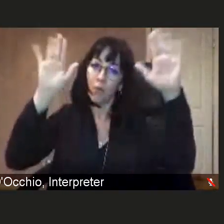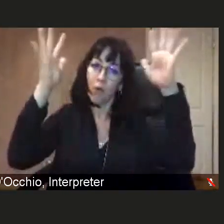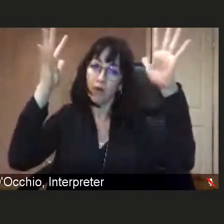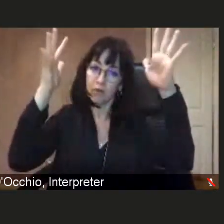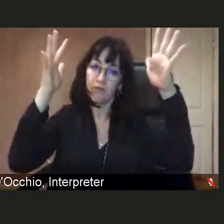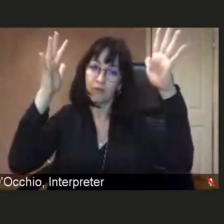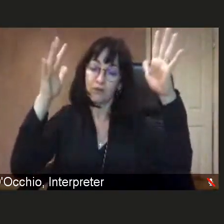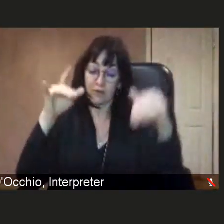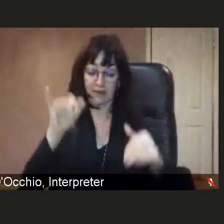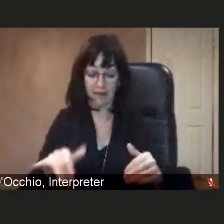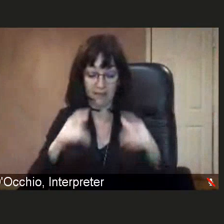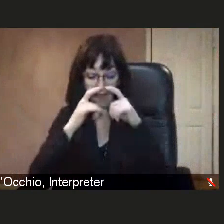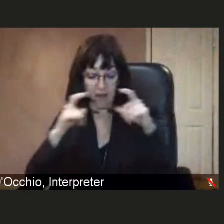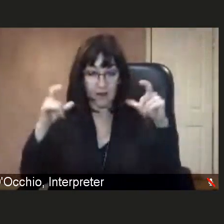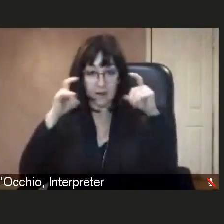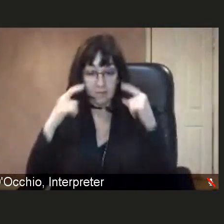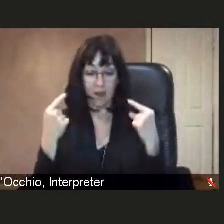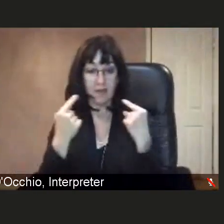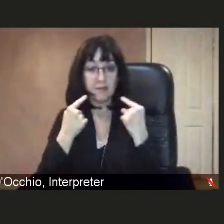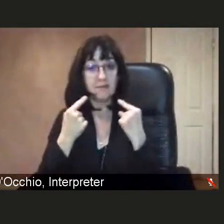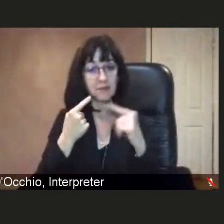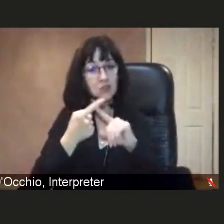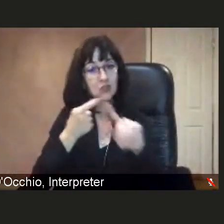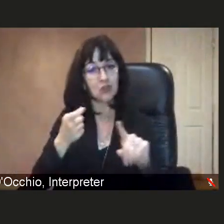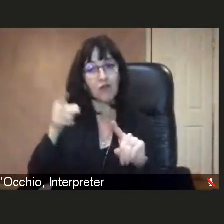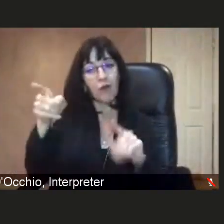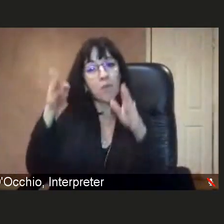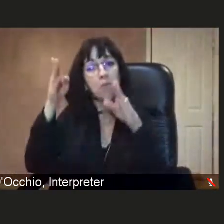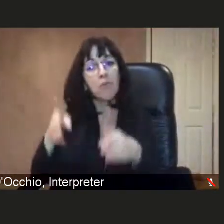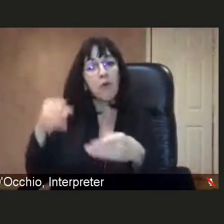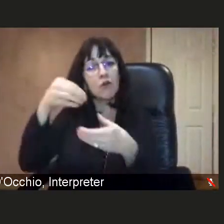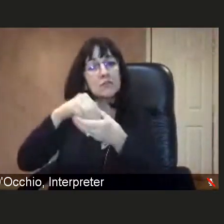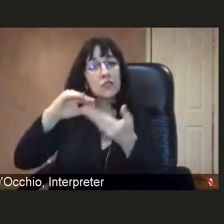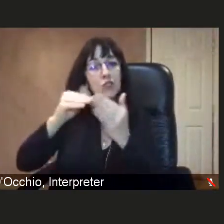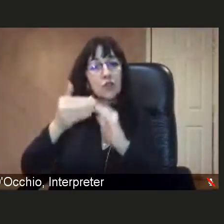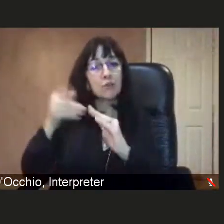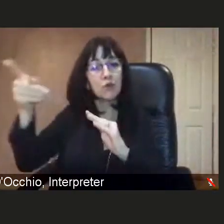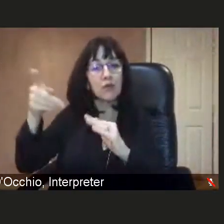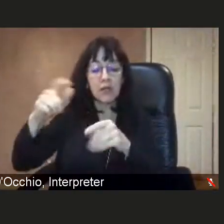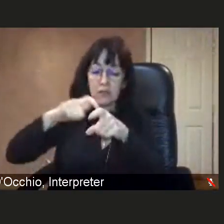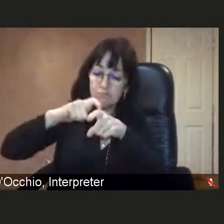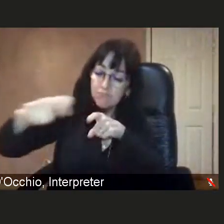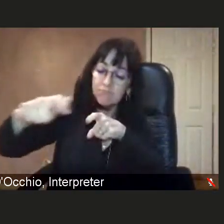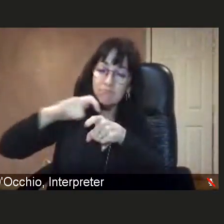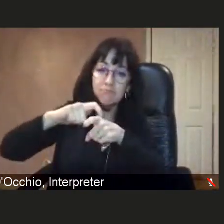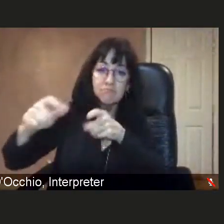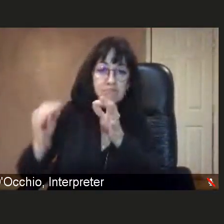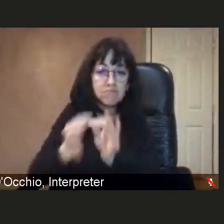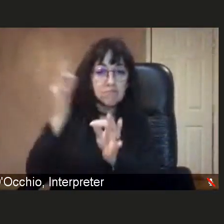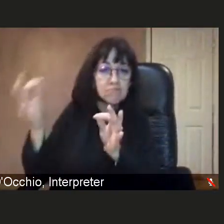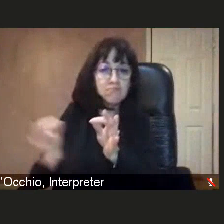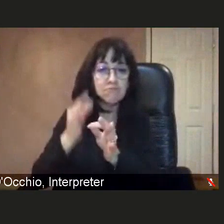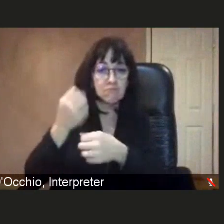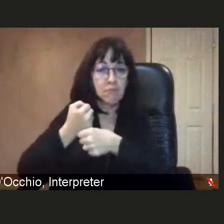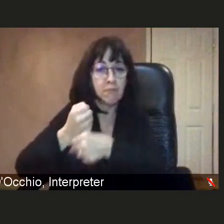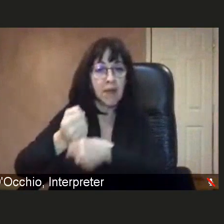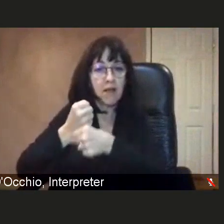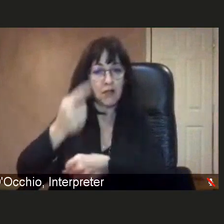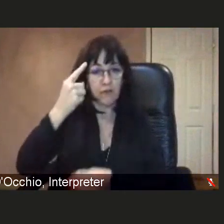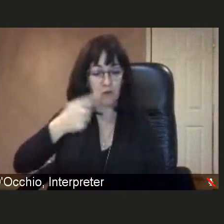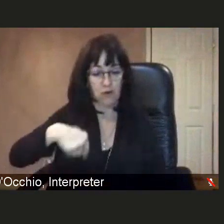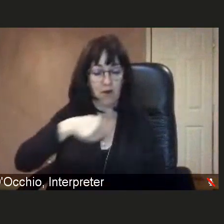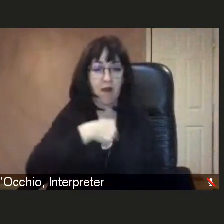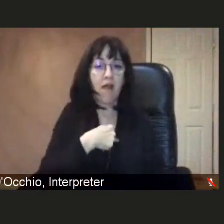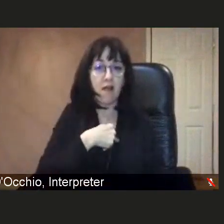the community, I can actually feel the love and support she put into making that mask for us.